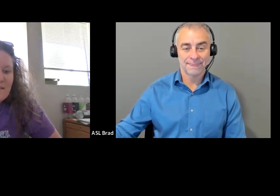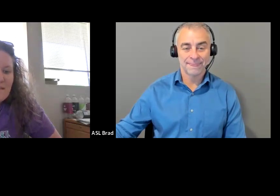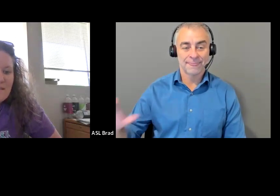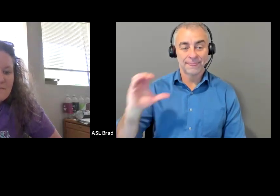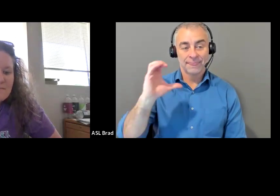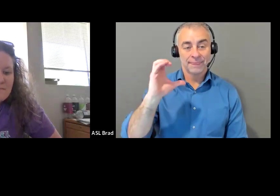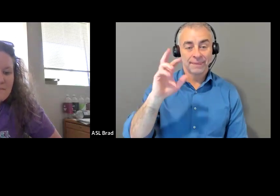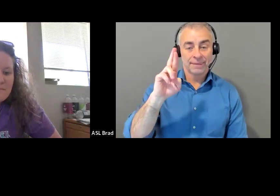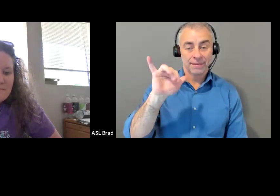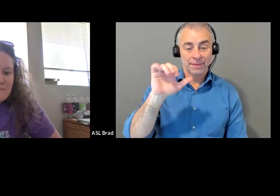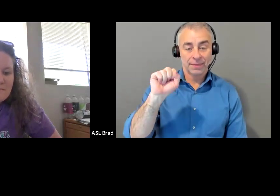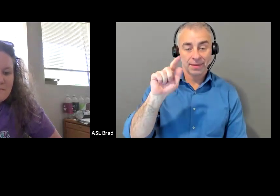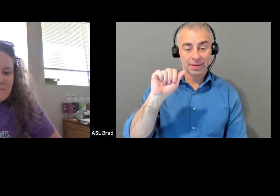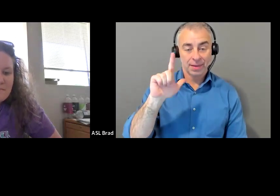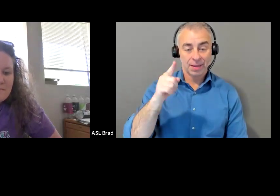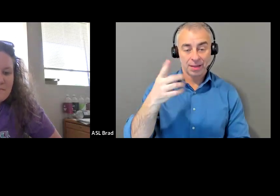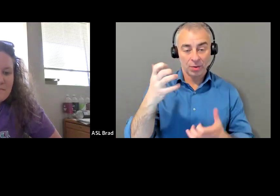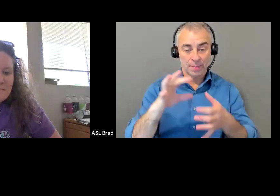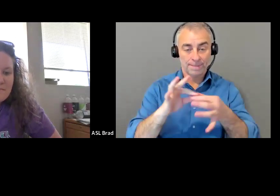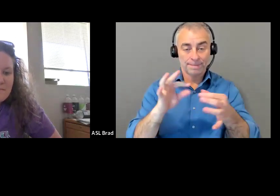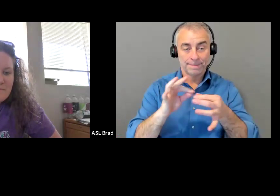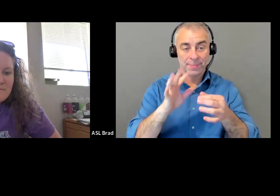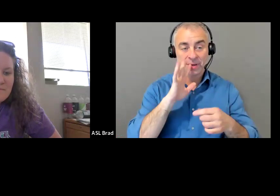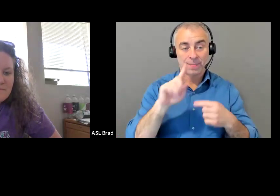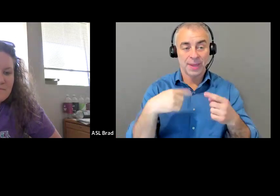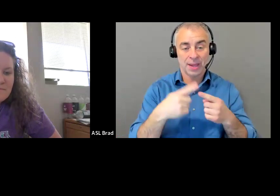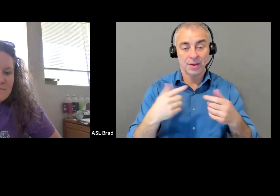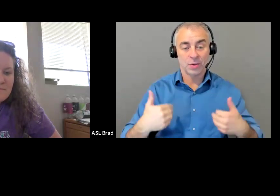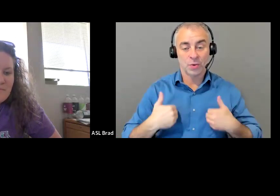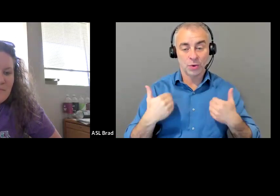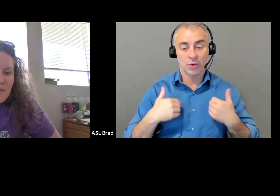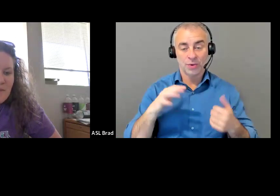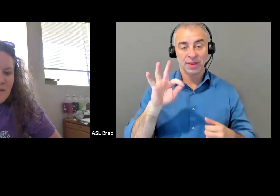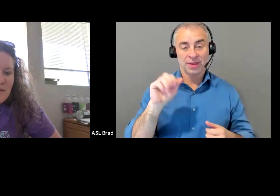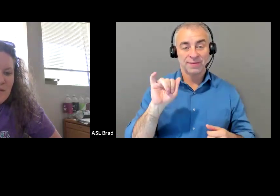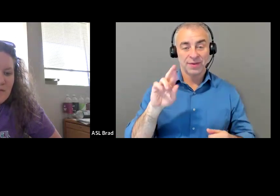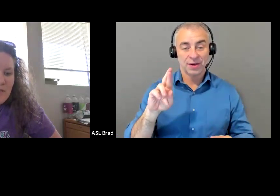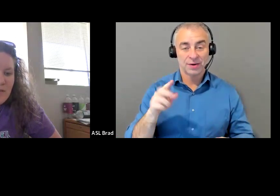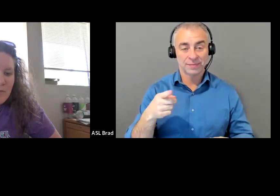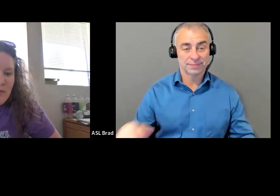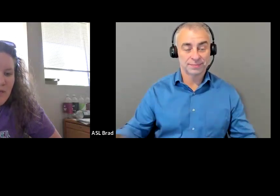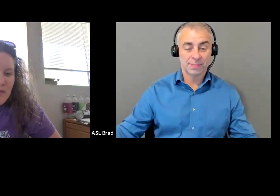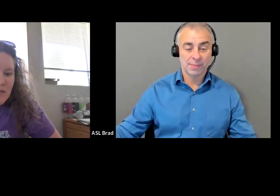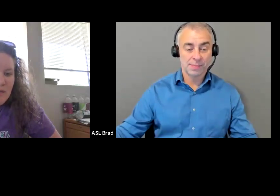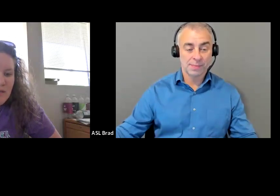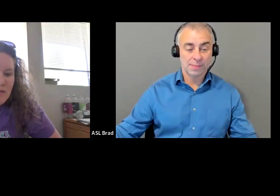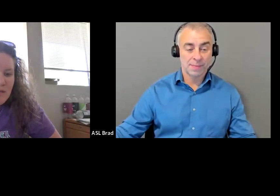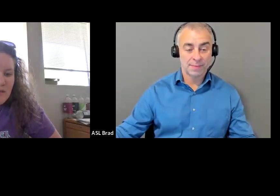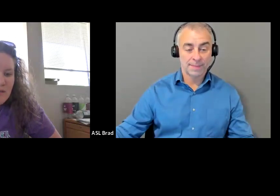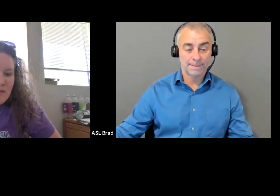Crystal, do you want to talk a little bit about the youth fair that you guys are trying to